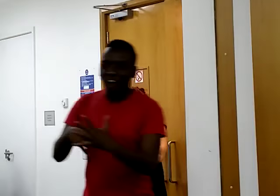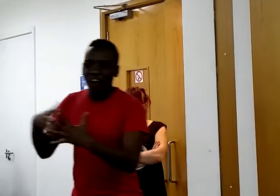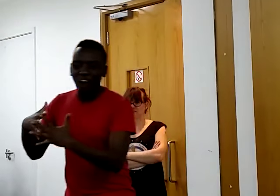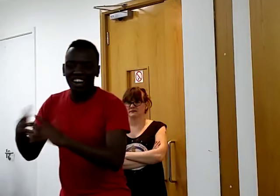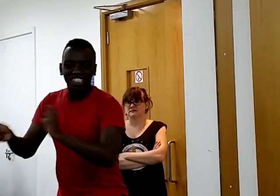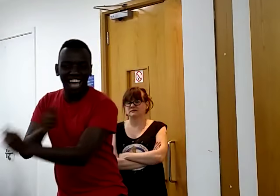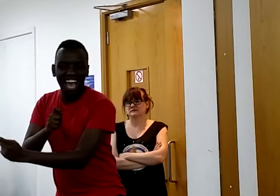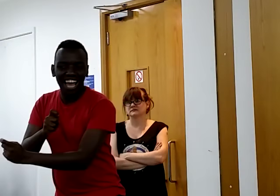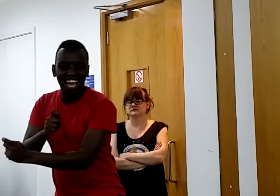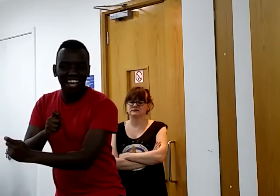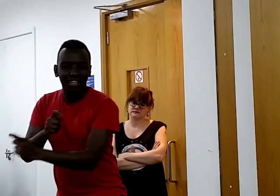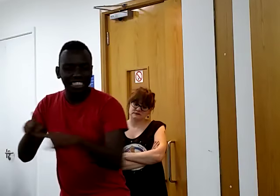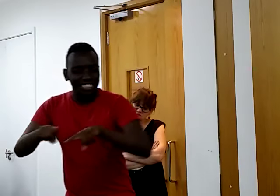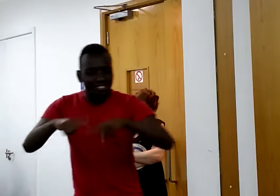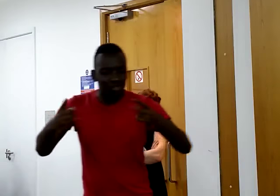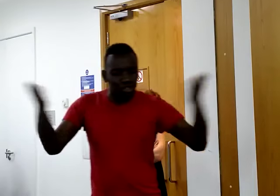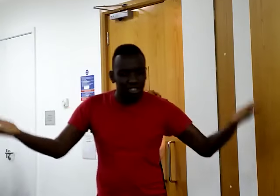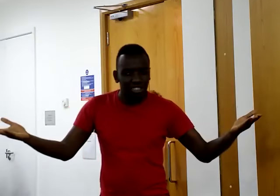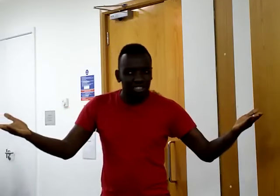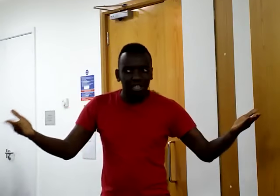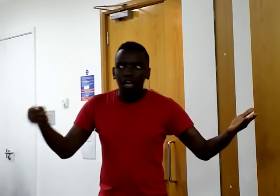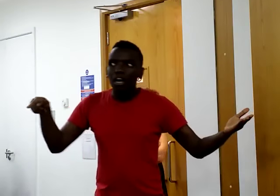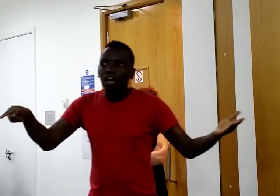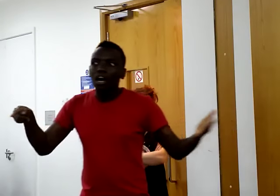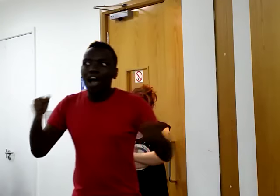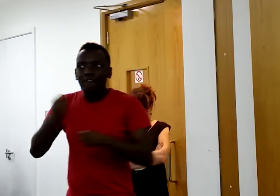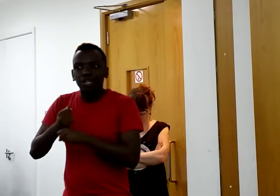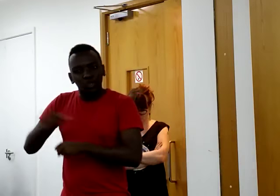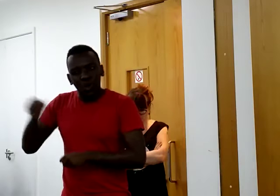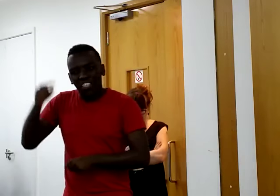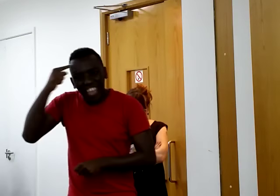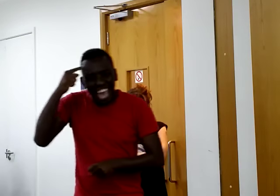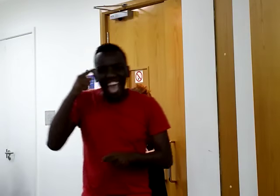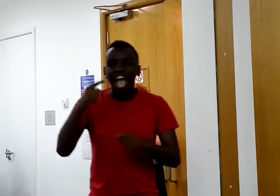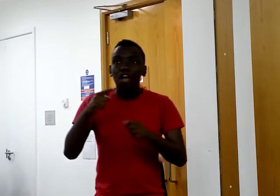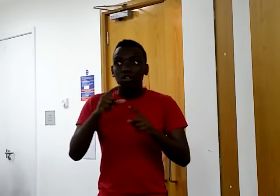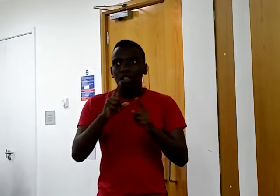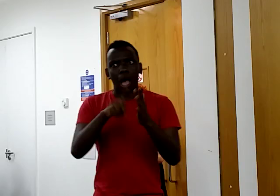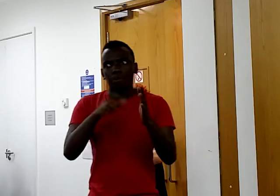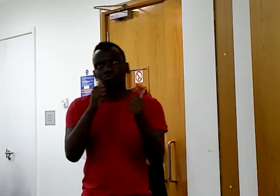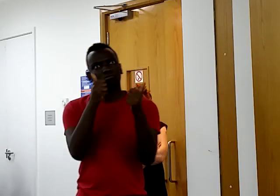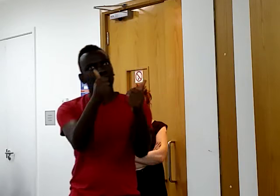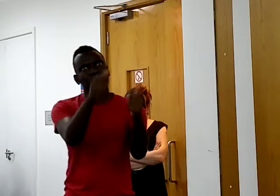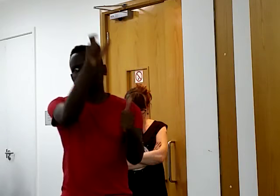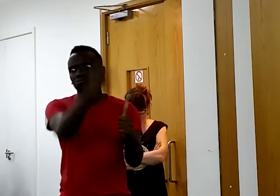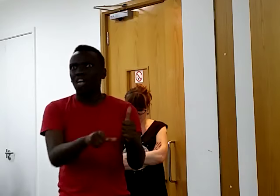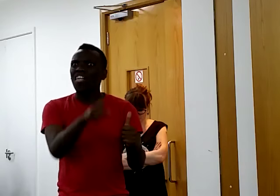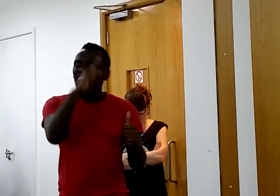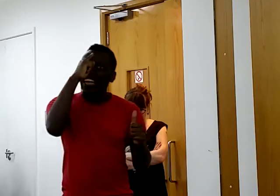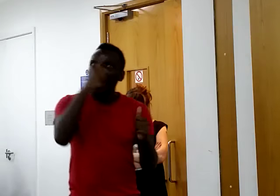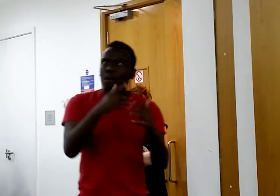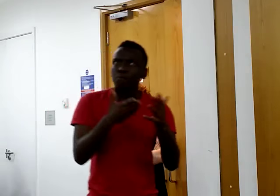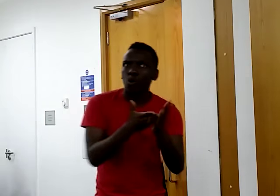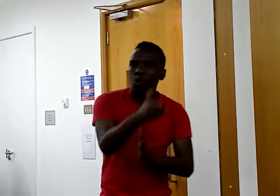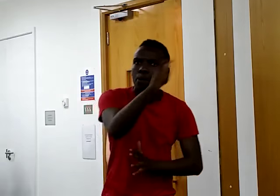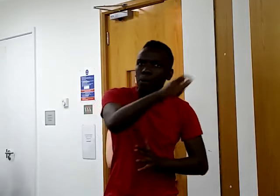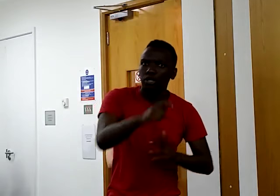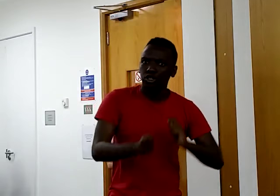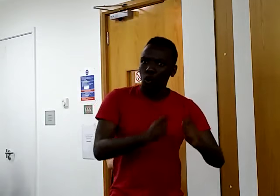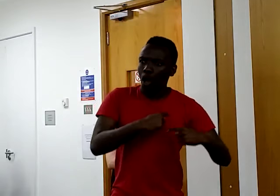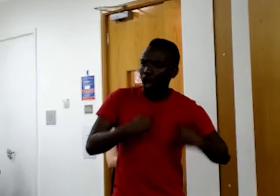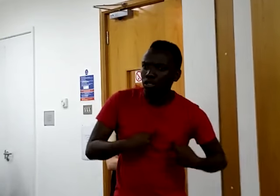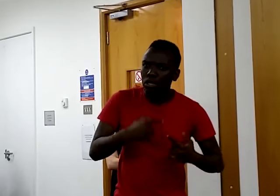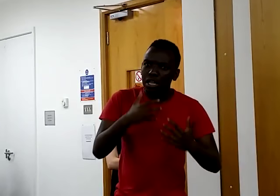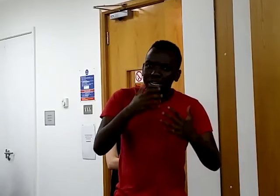You know, there's been lots of campaigns and things like that, and there's been legal issues, but we still have to campaign to influence things on a